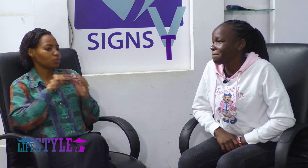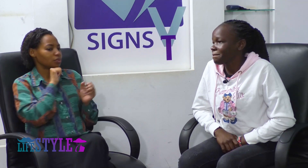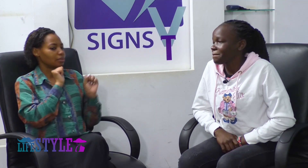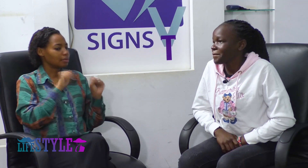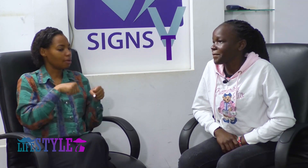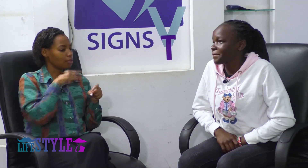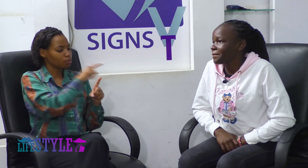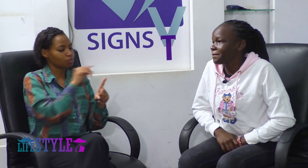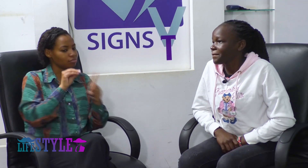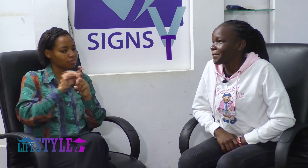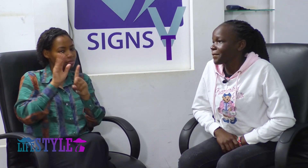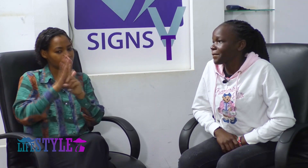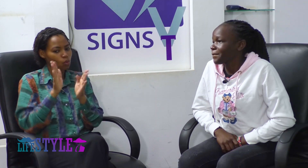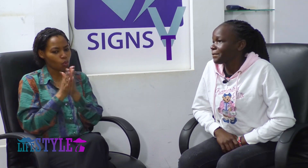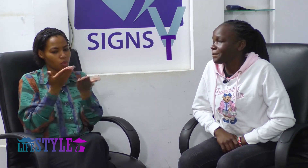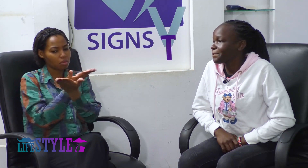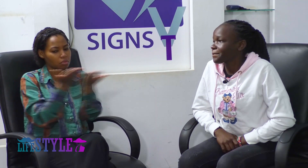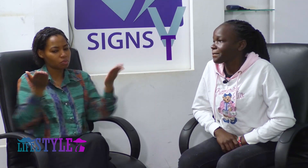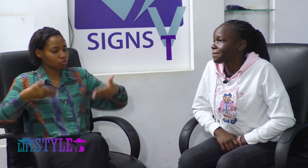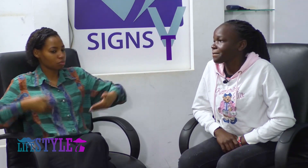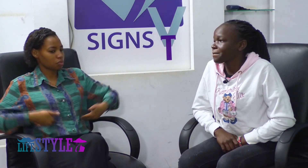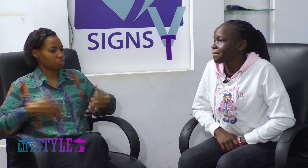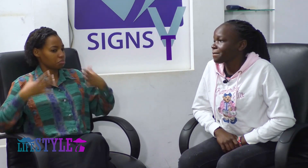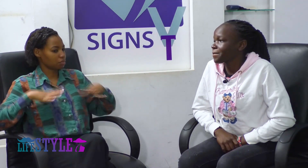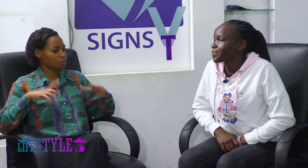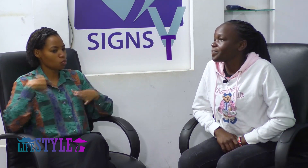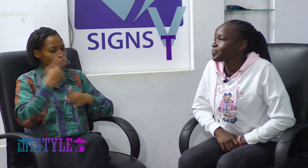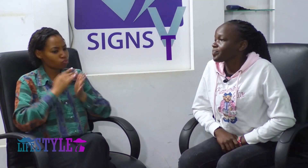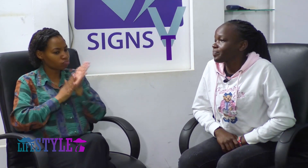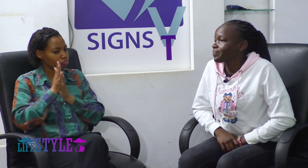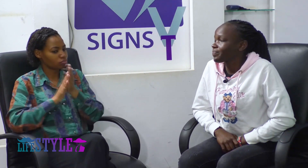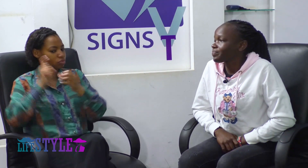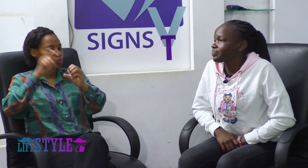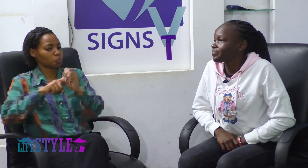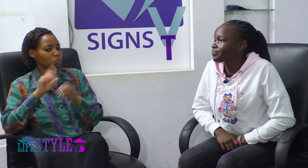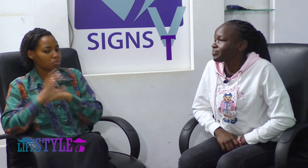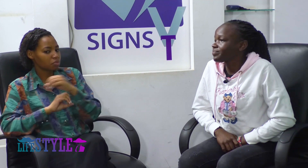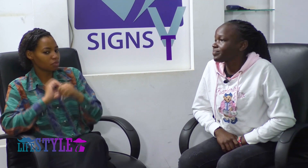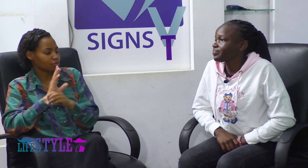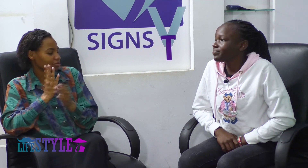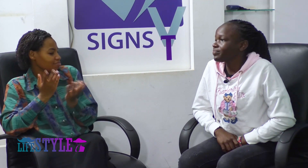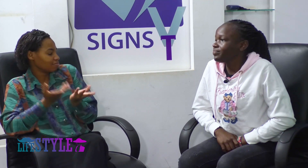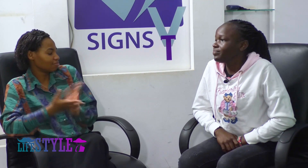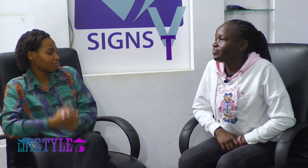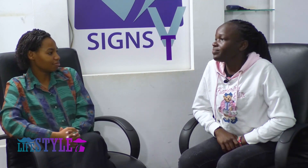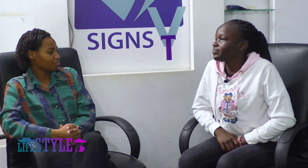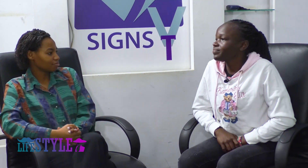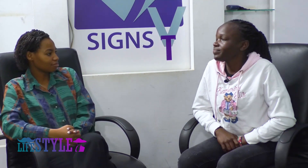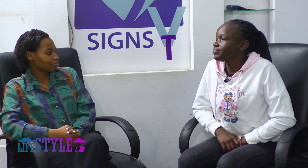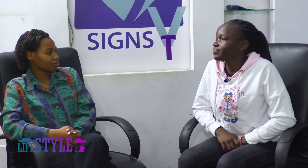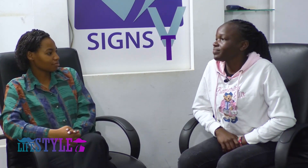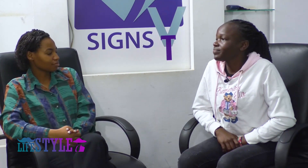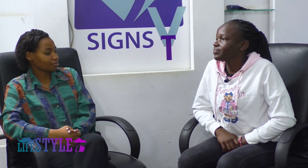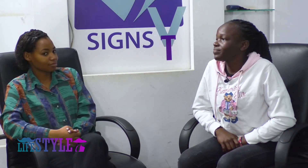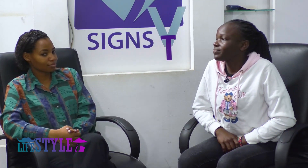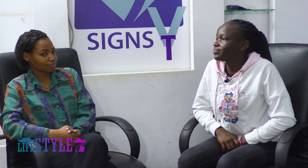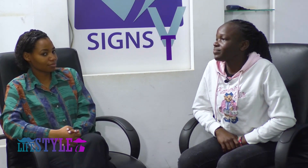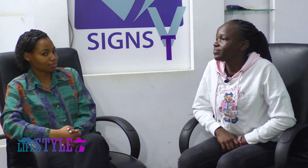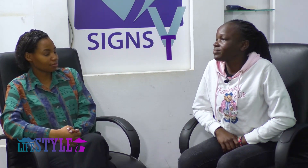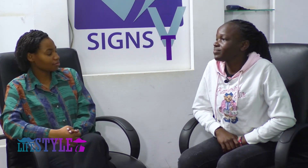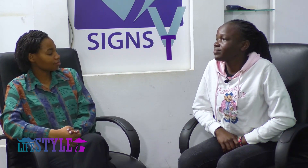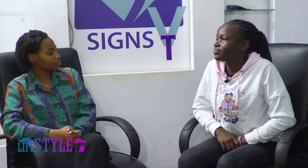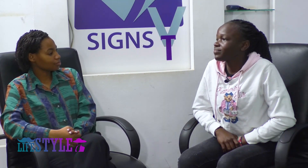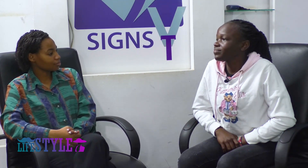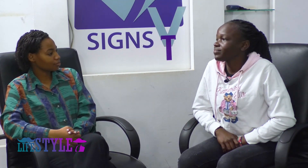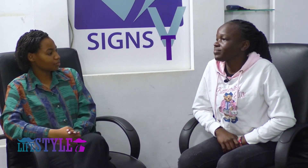Okay. So what can you advise, or what impact can you give to